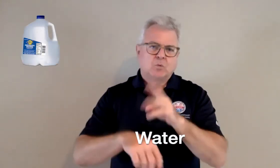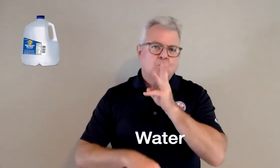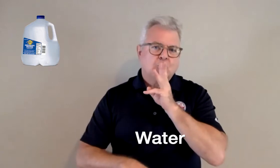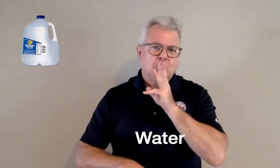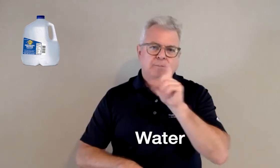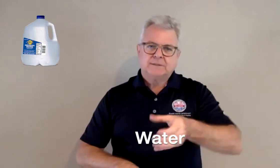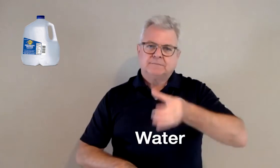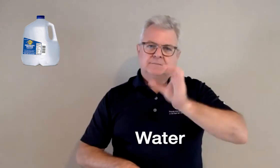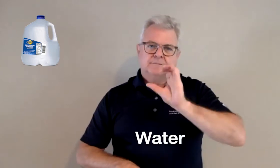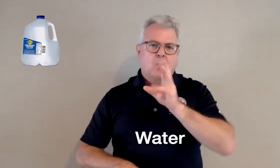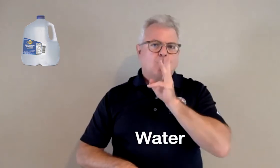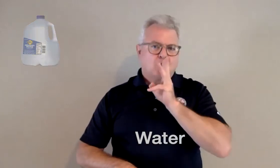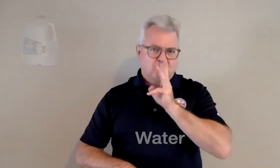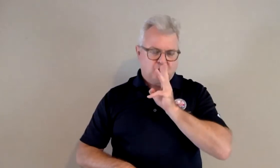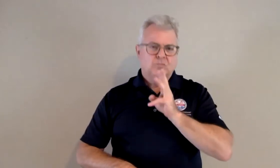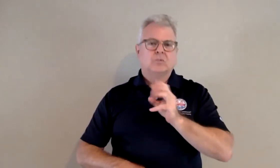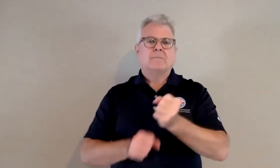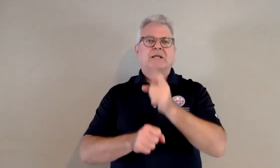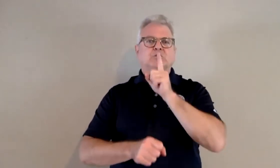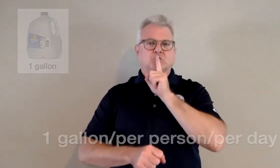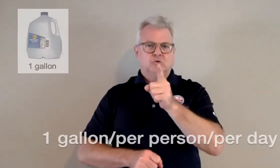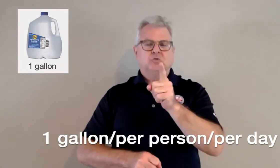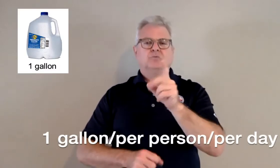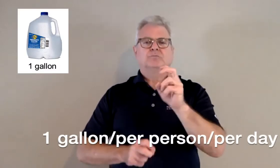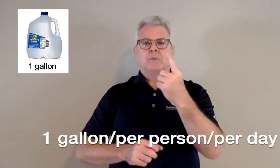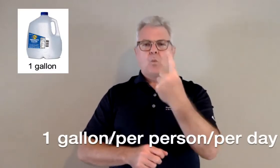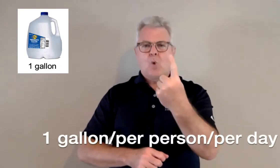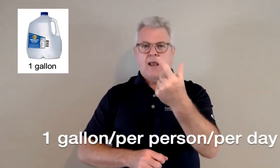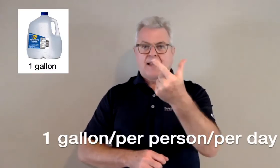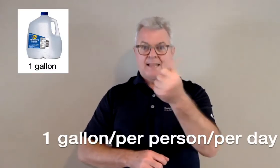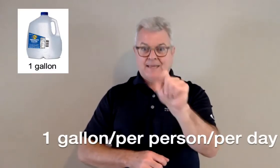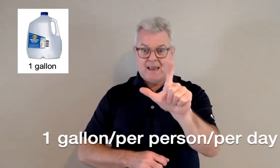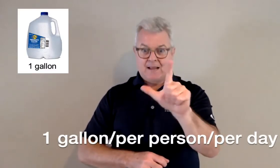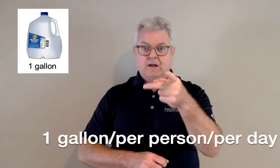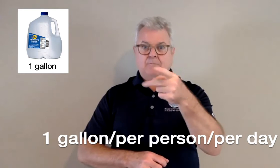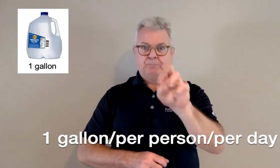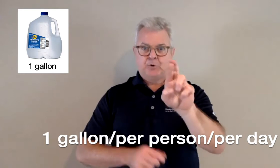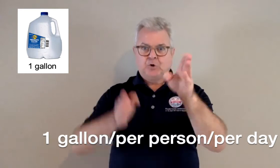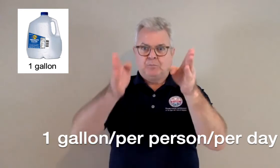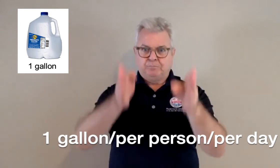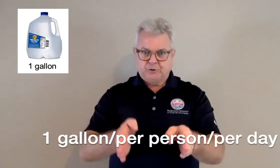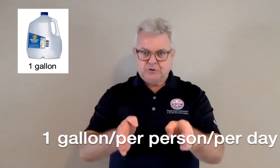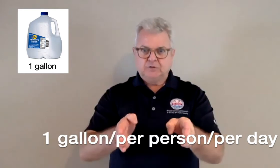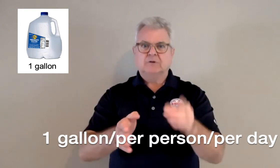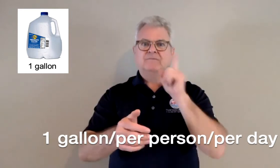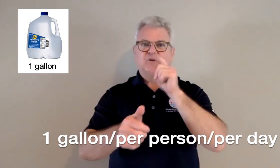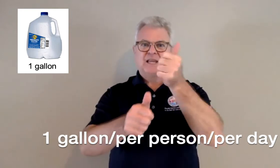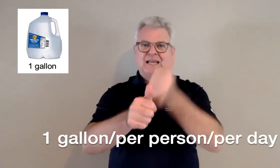water. Of course, we need water, enough water to drink. And make sure that you have 1 gallon